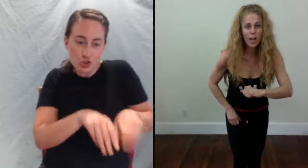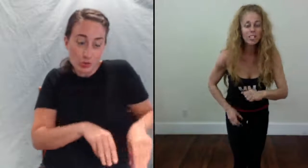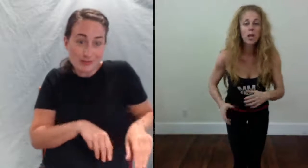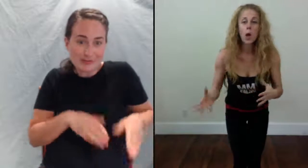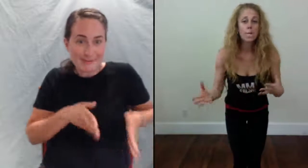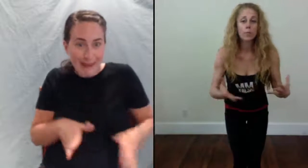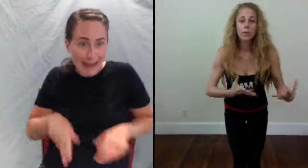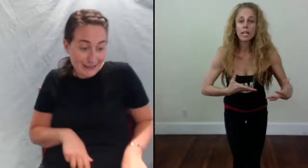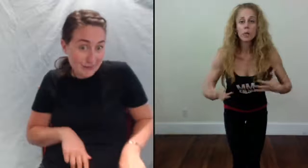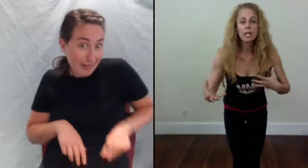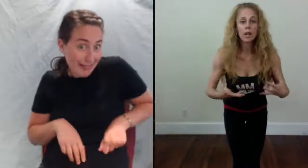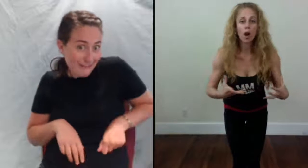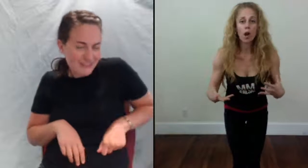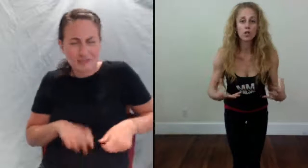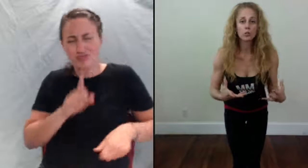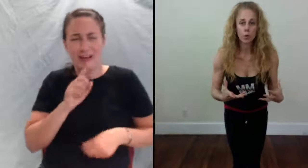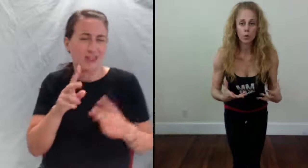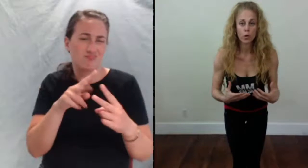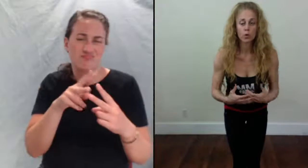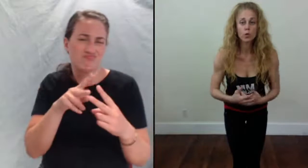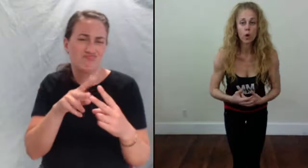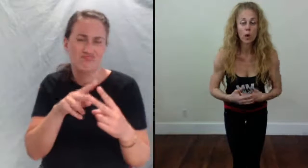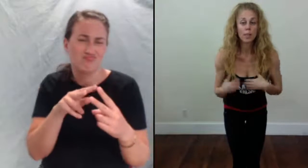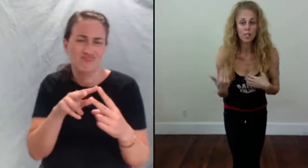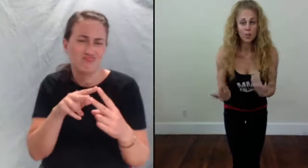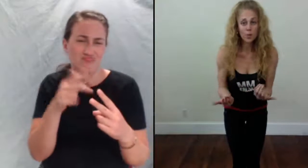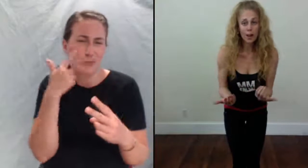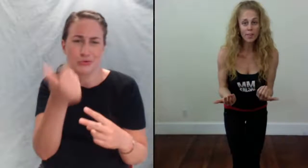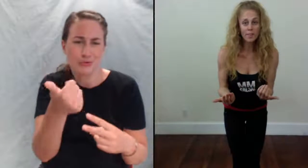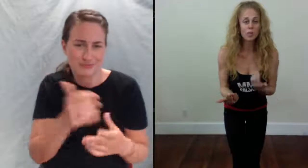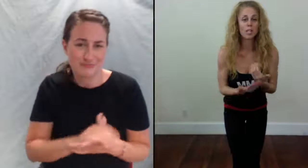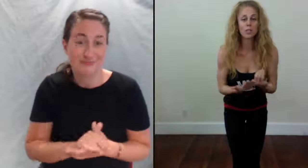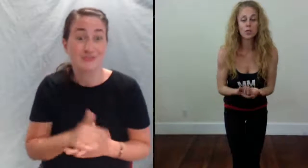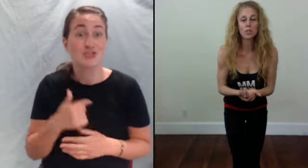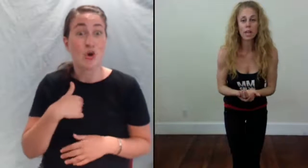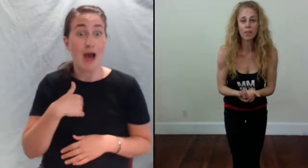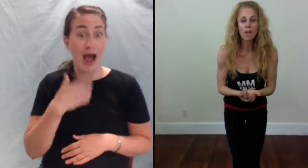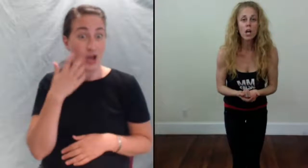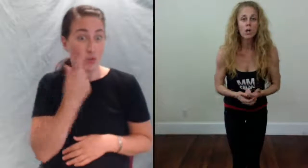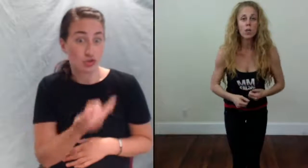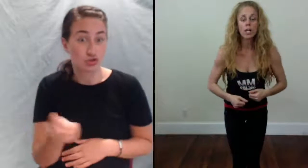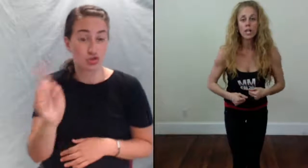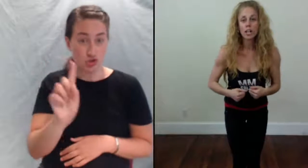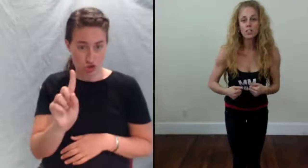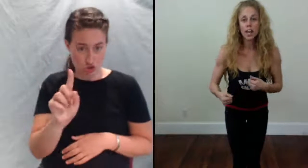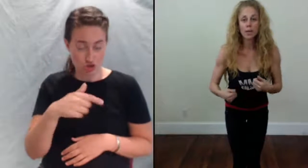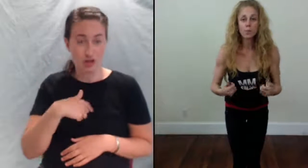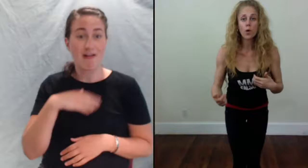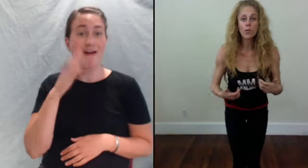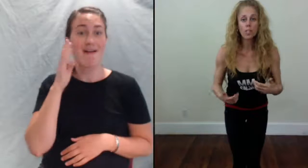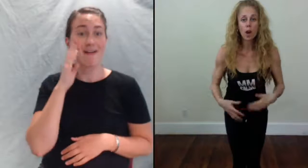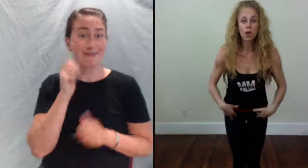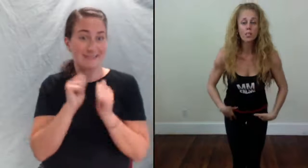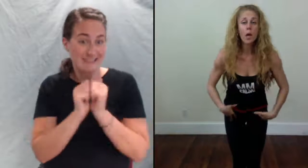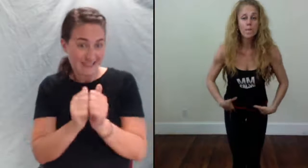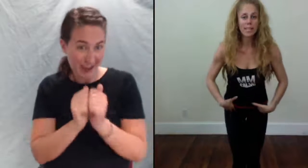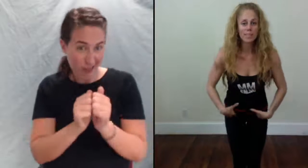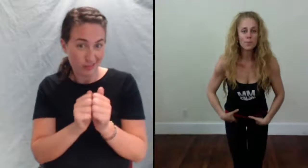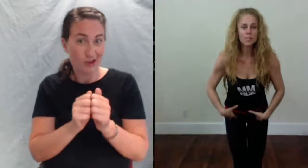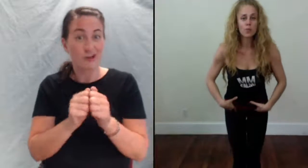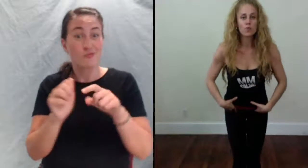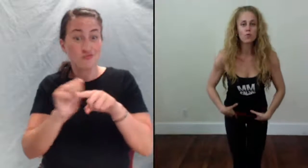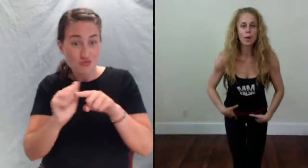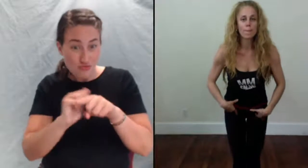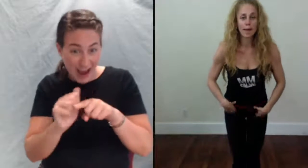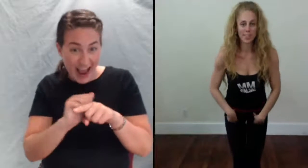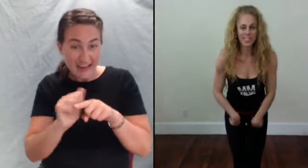at your watch, really we can all do both. So I'm gonna turn around, we're gonna do it together, working on trying both of the arms by